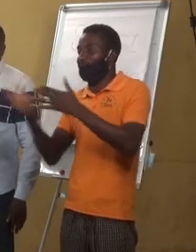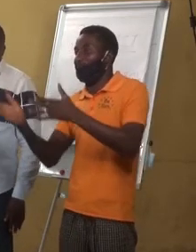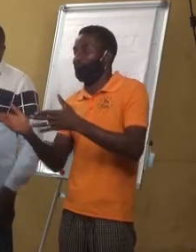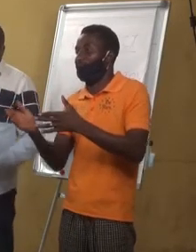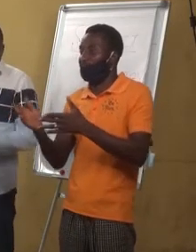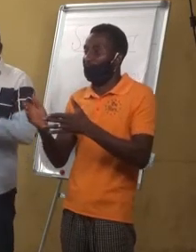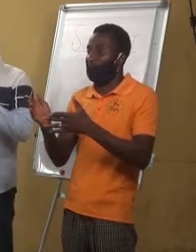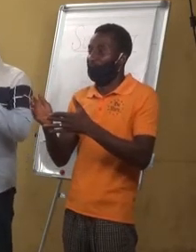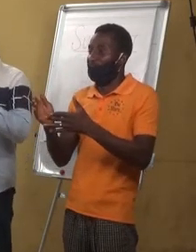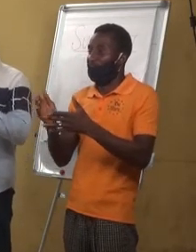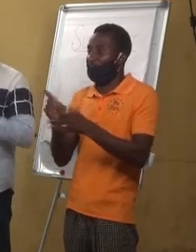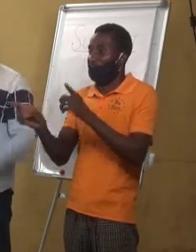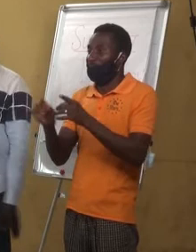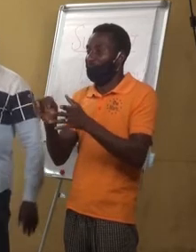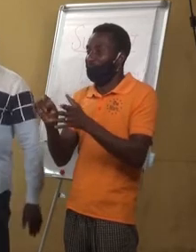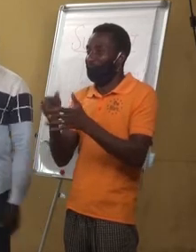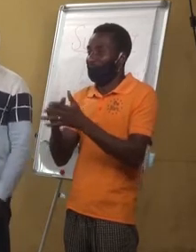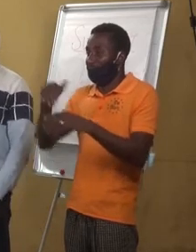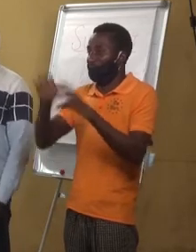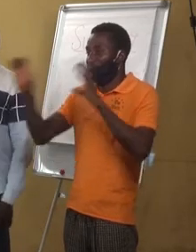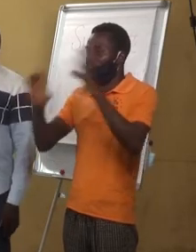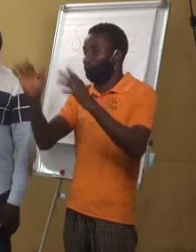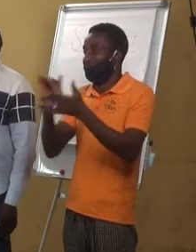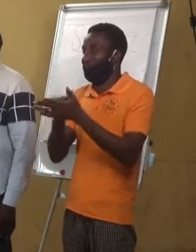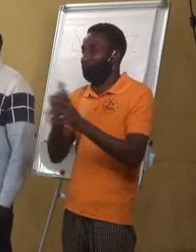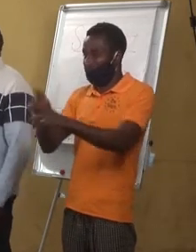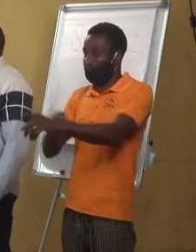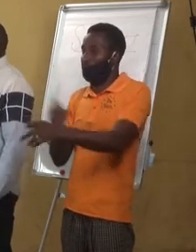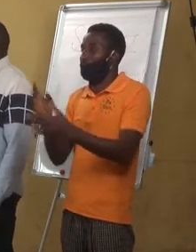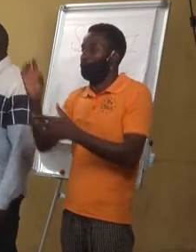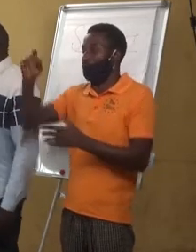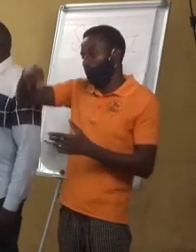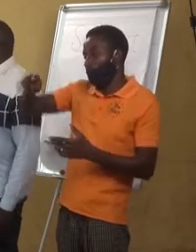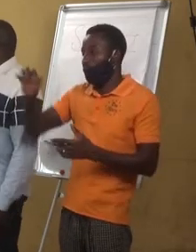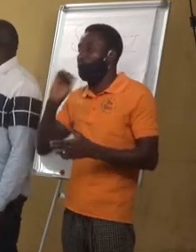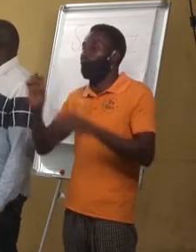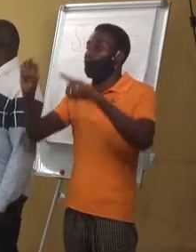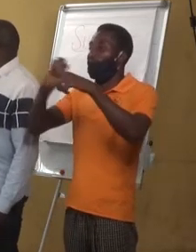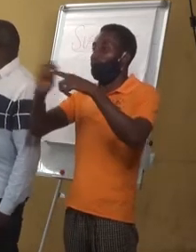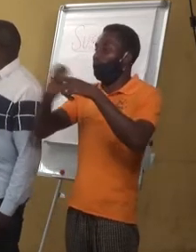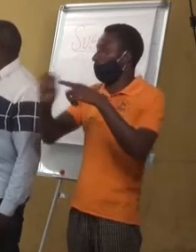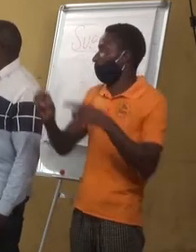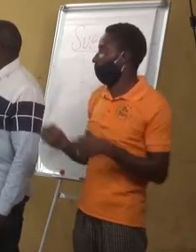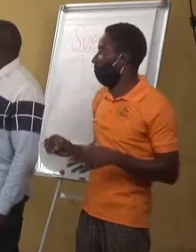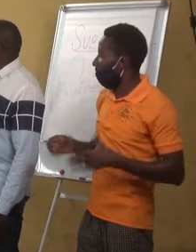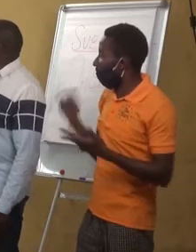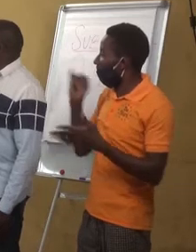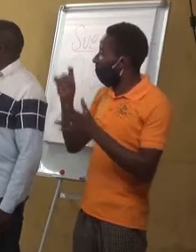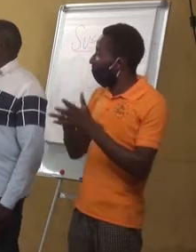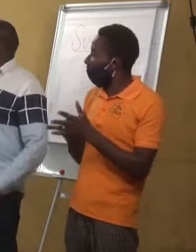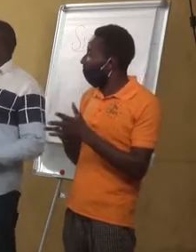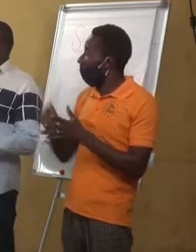element, we describe that electron in chemistry as a lone pair of electron. Now, how is this